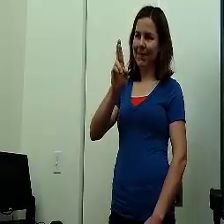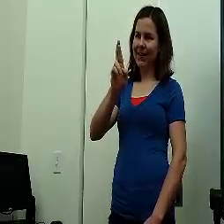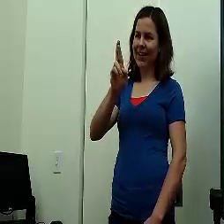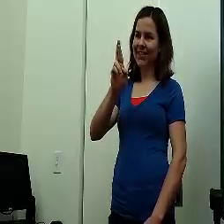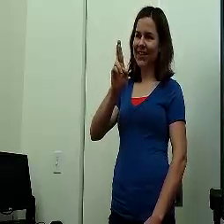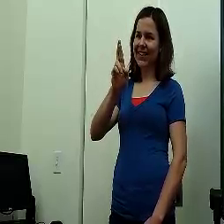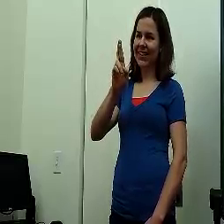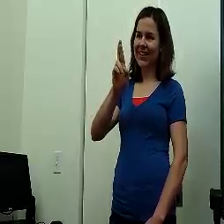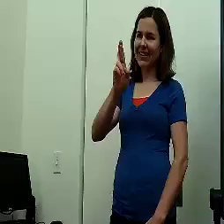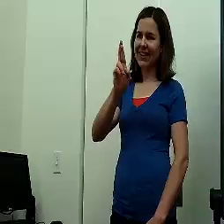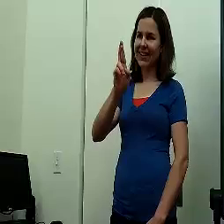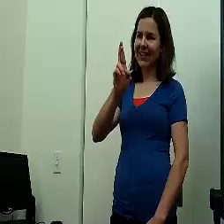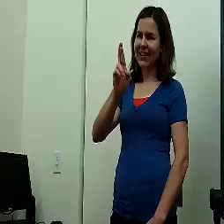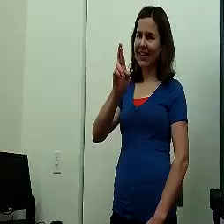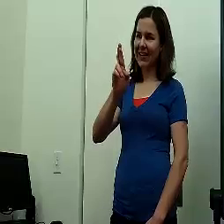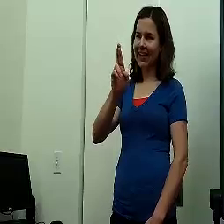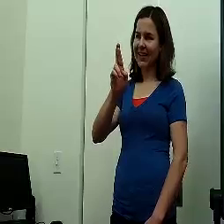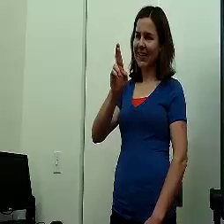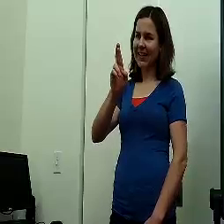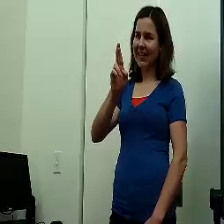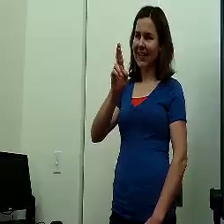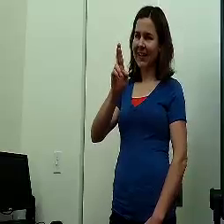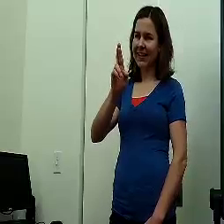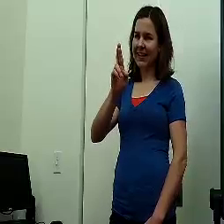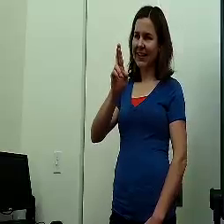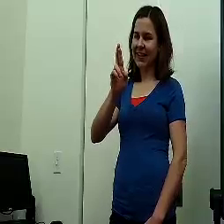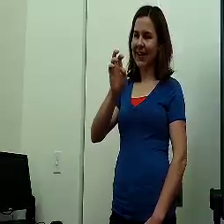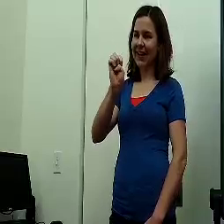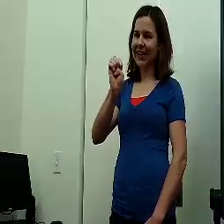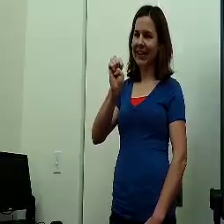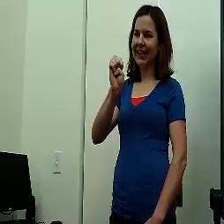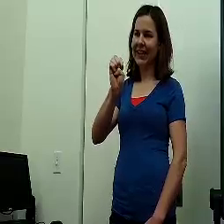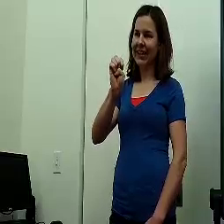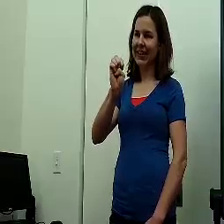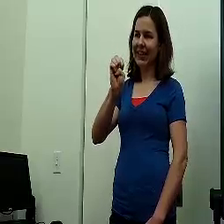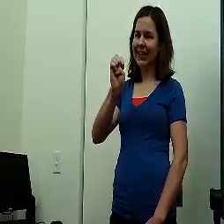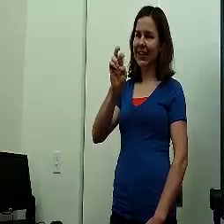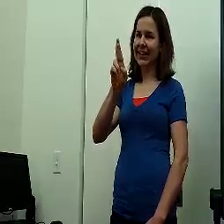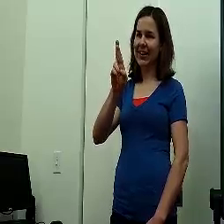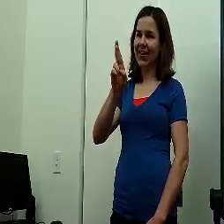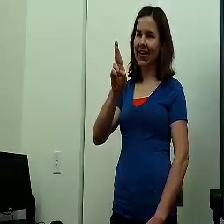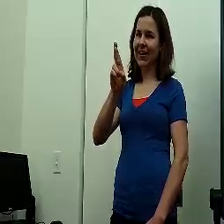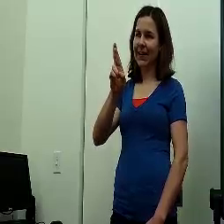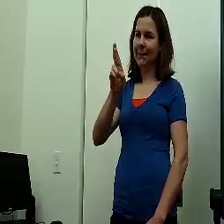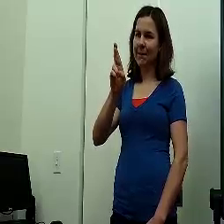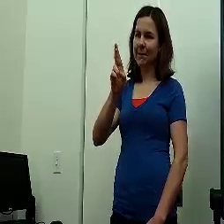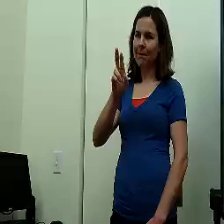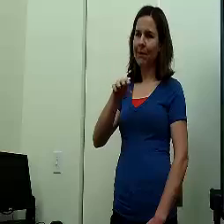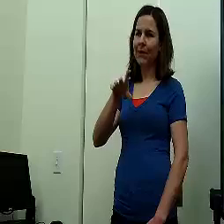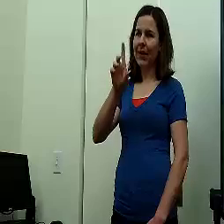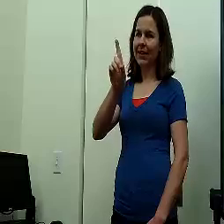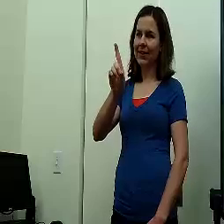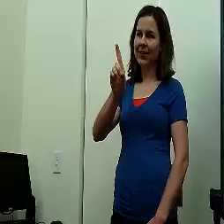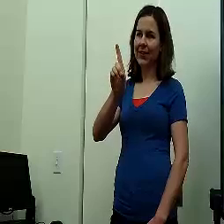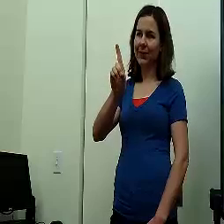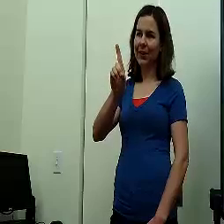Did you catch it? Just the last 2 letters. Never mind. Okay. That's an E. Yeah. That's an R. R. Okay. Okay, so here's the word